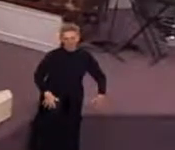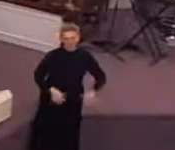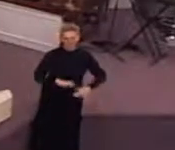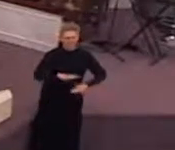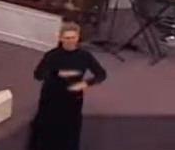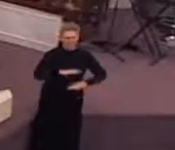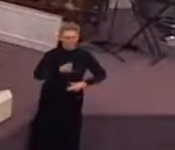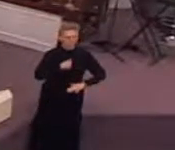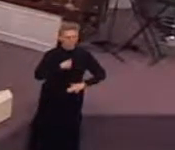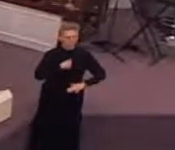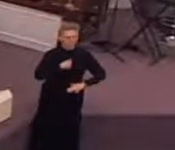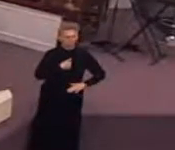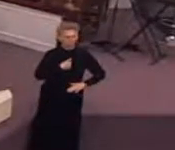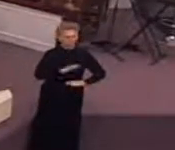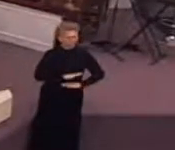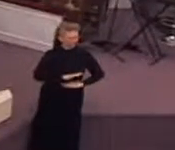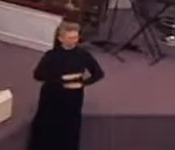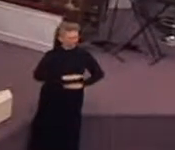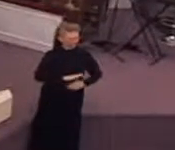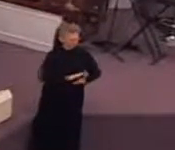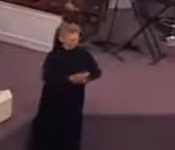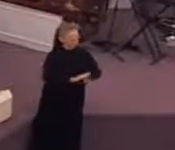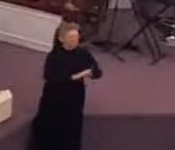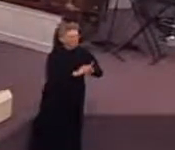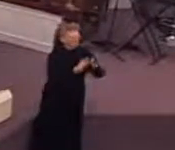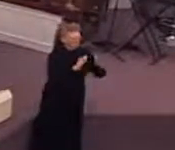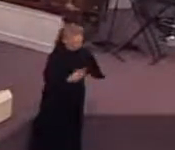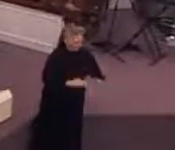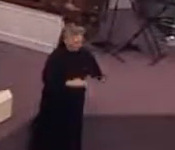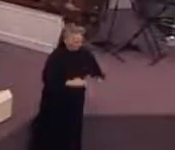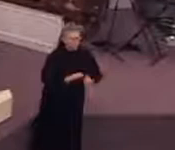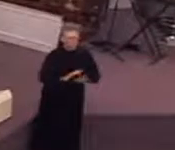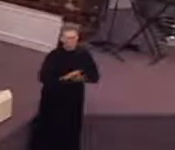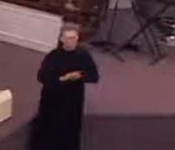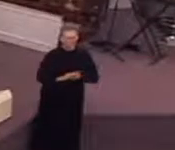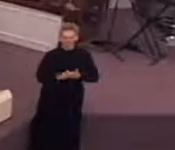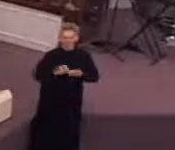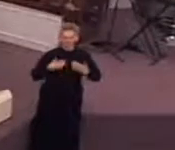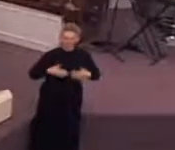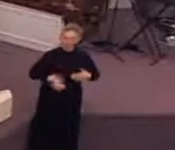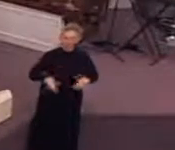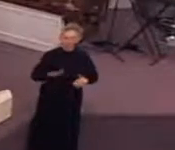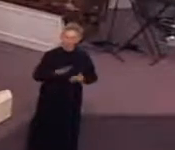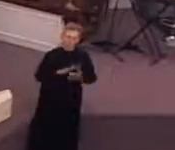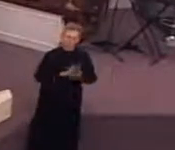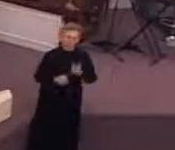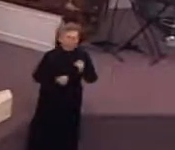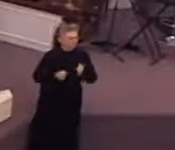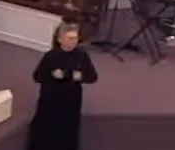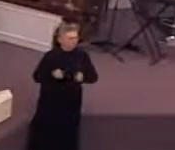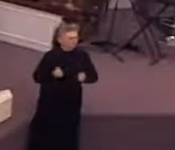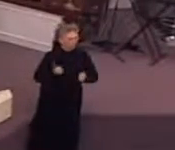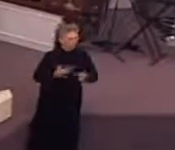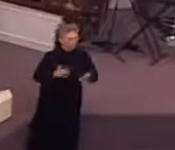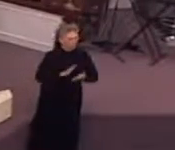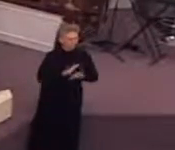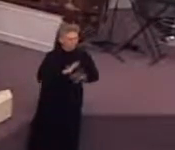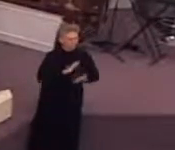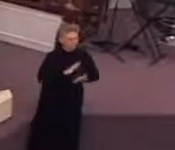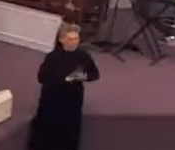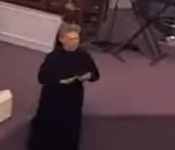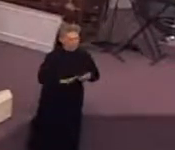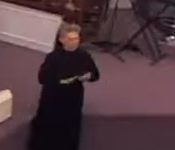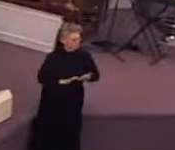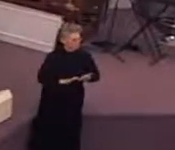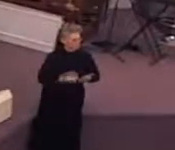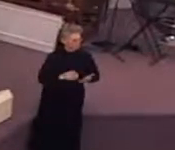Hey, I got a nice house, I got a nice car, I got nice clothes, everything's nice, everything's good. What do I need a revival